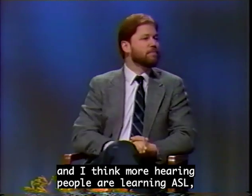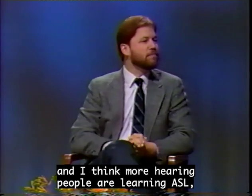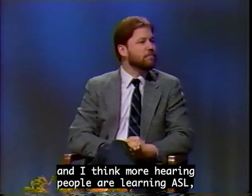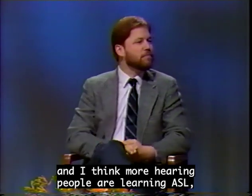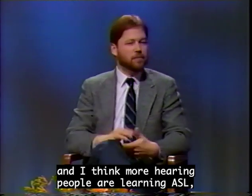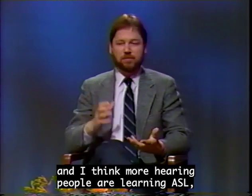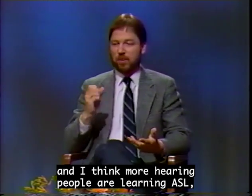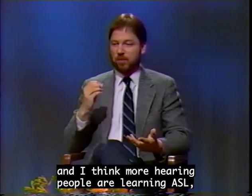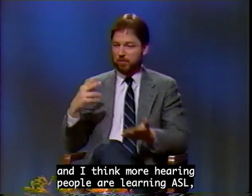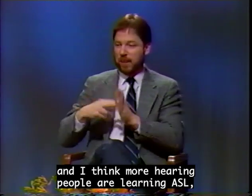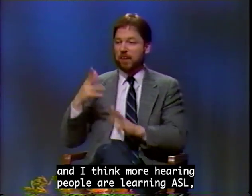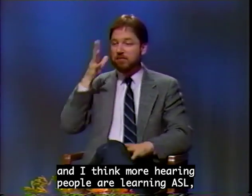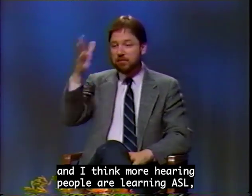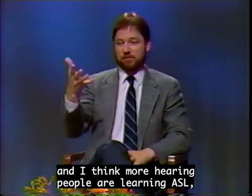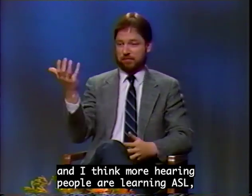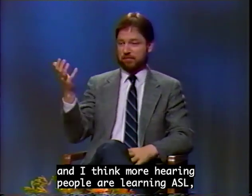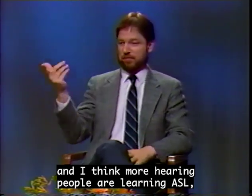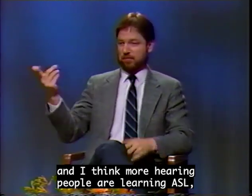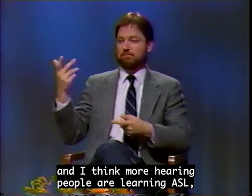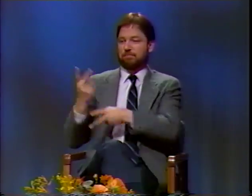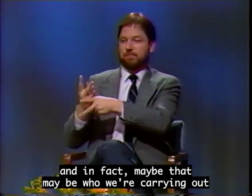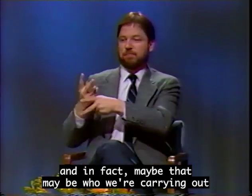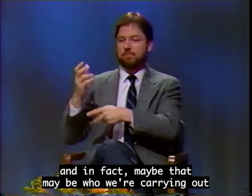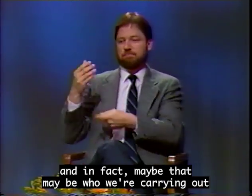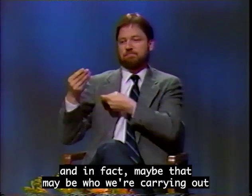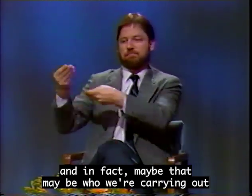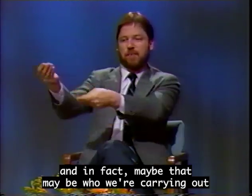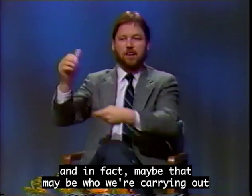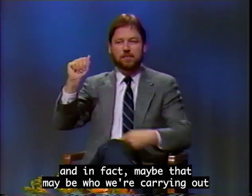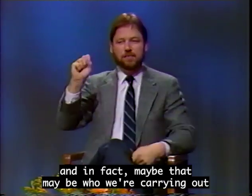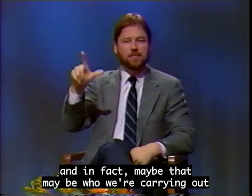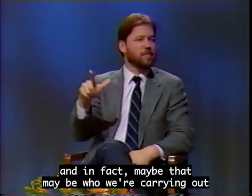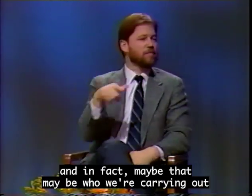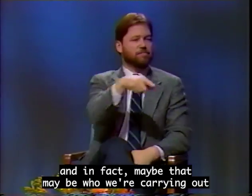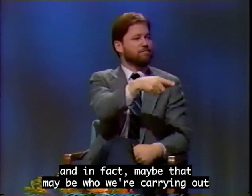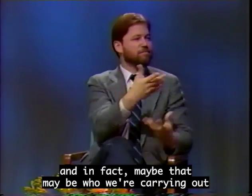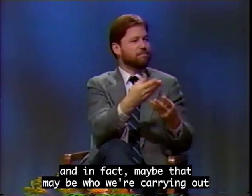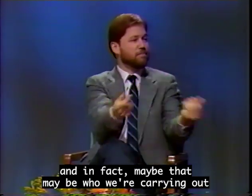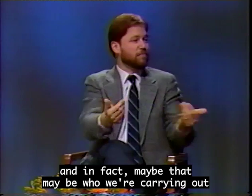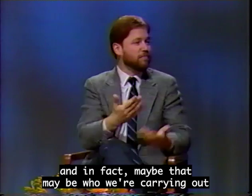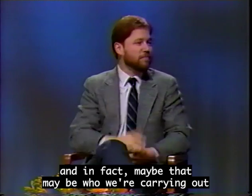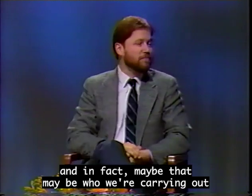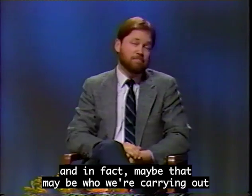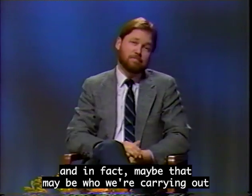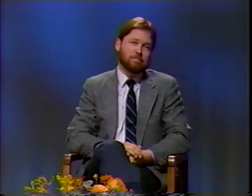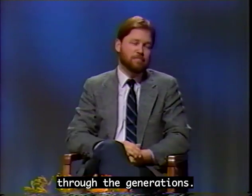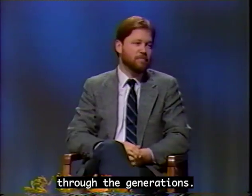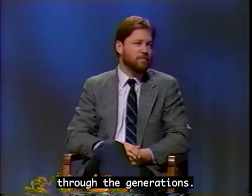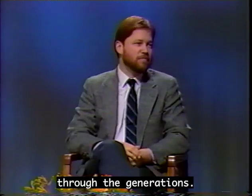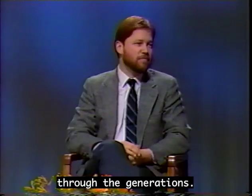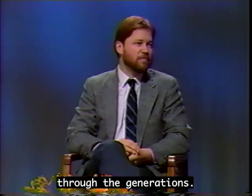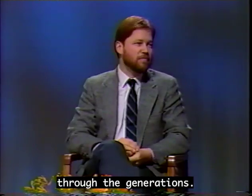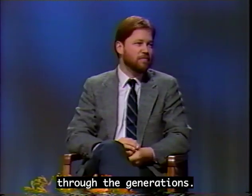I think more hearing people are learning ASL, and in fact, maybe that may be who are carrying out through the generations.